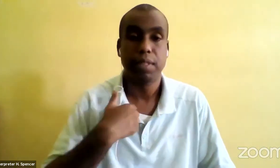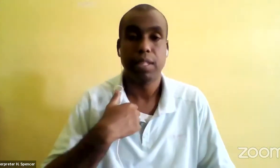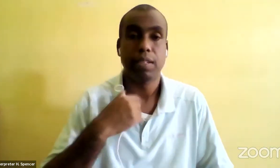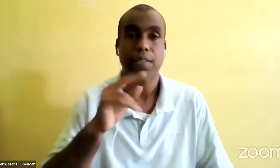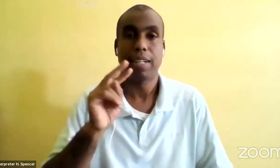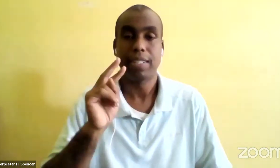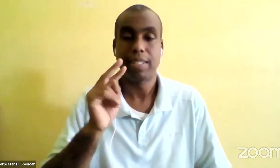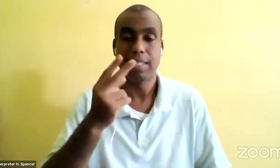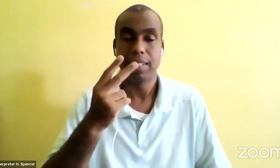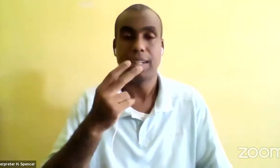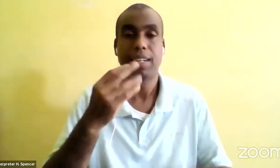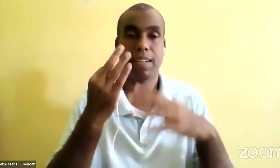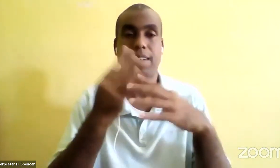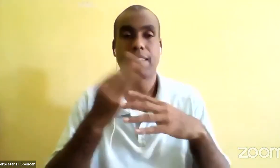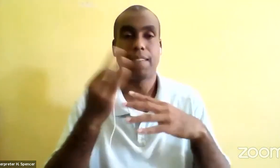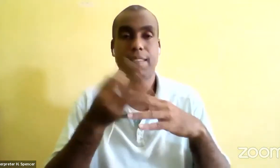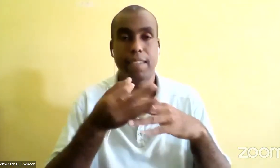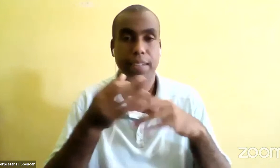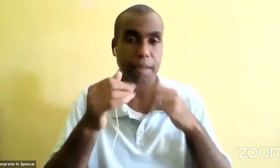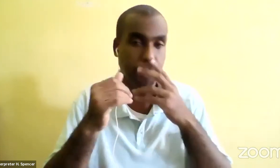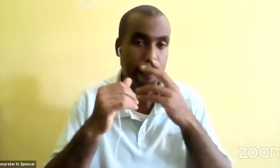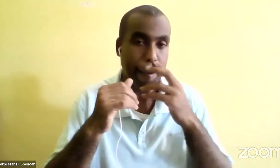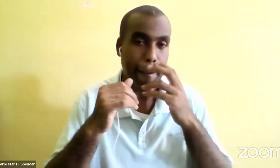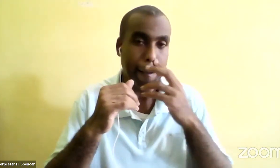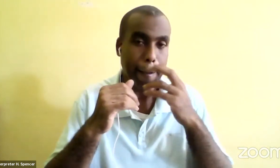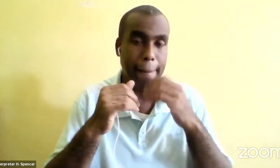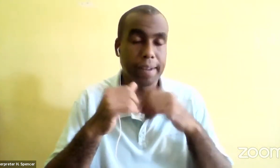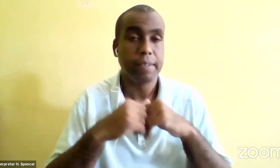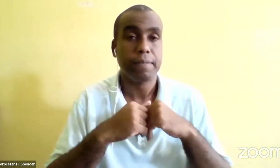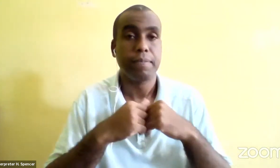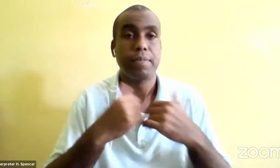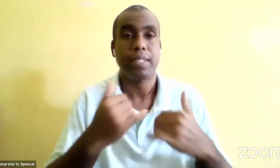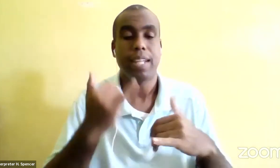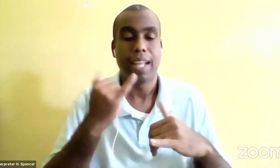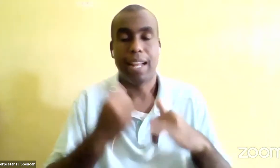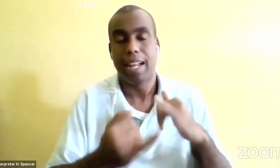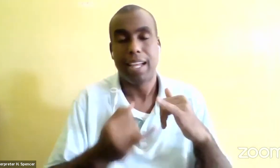file. And then the last thing I'm going to put is